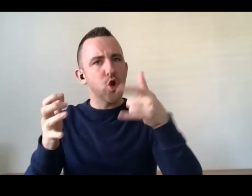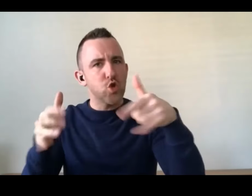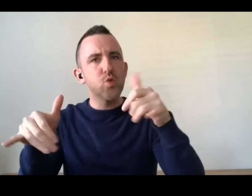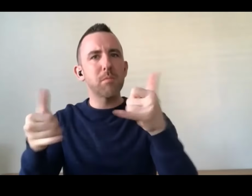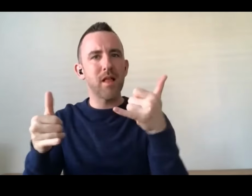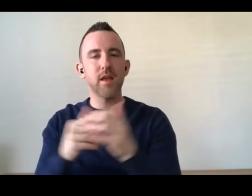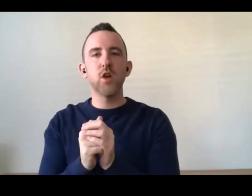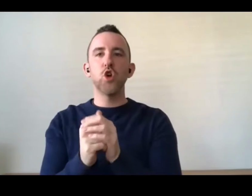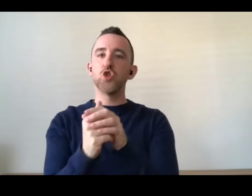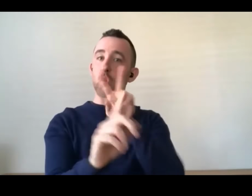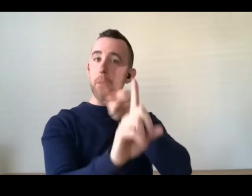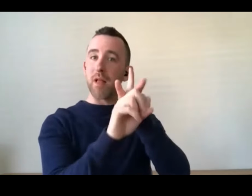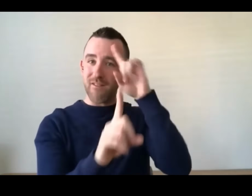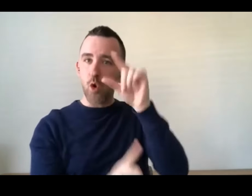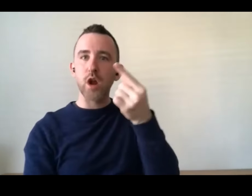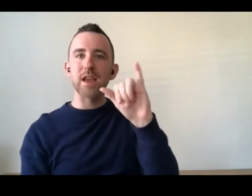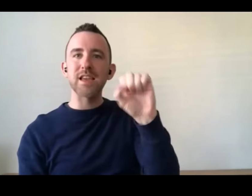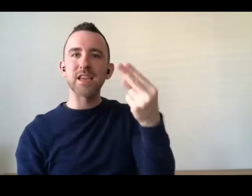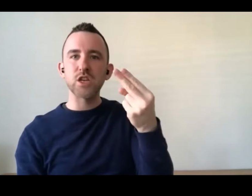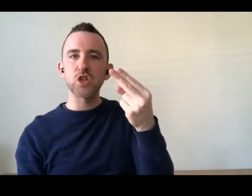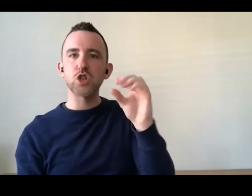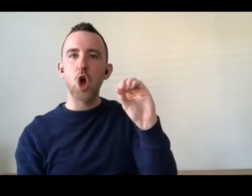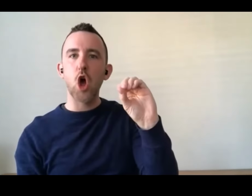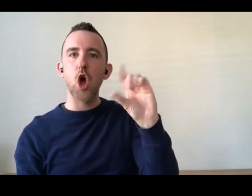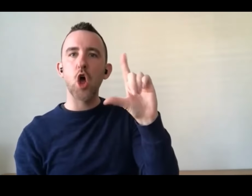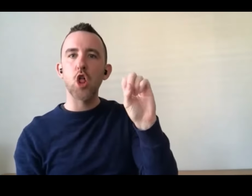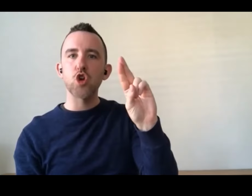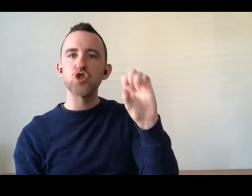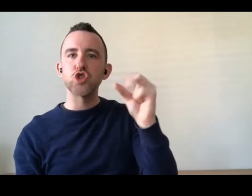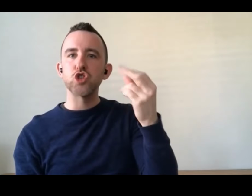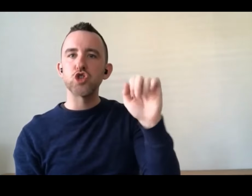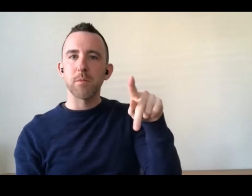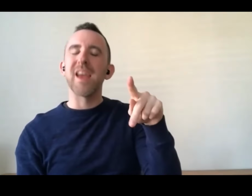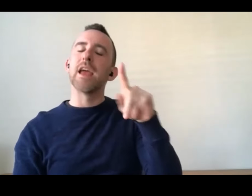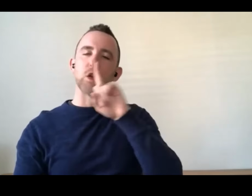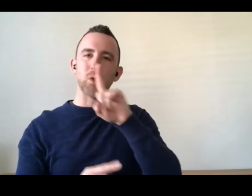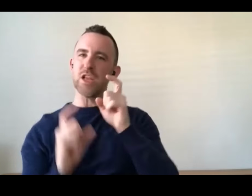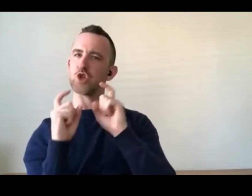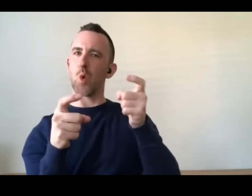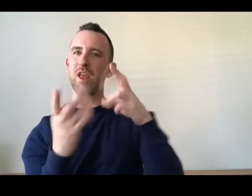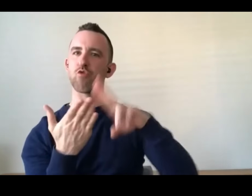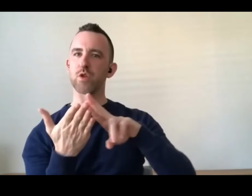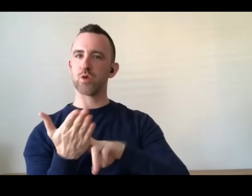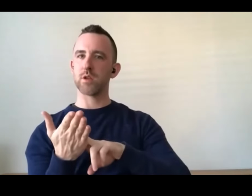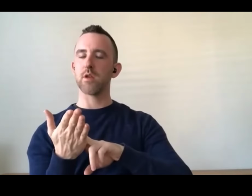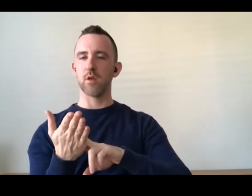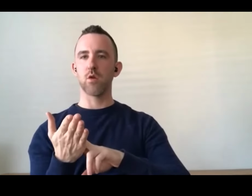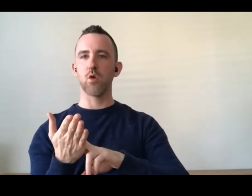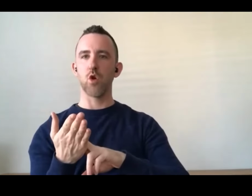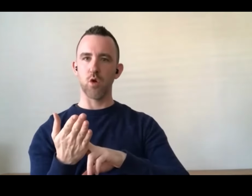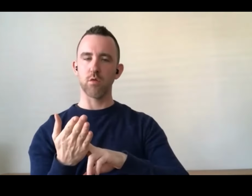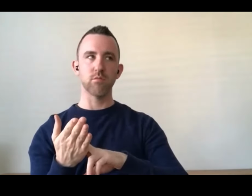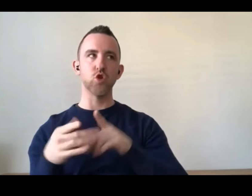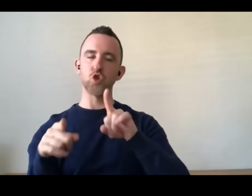And so you can apply for a GISH scholarship. And GISH scholarships are donated registrations. We grant them throughout the